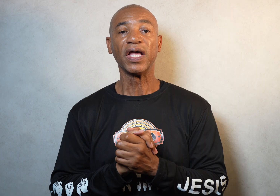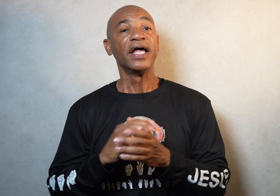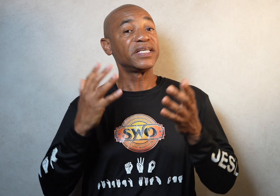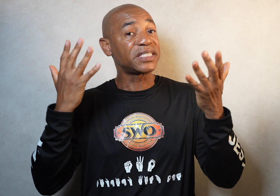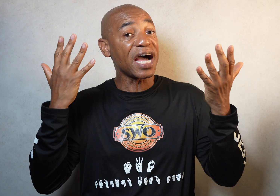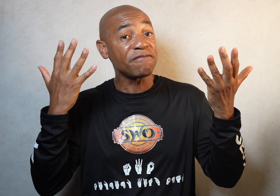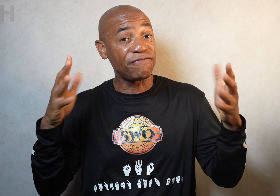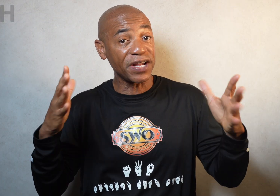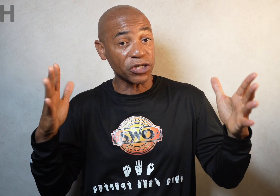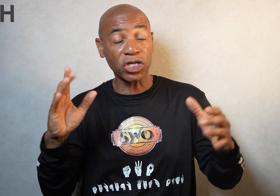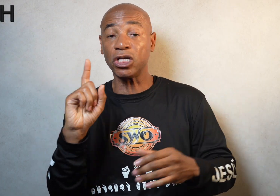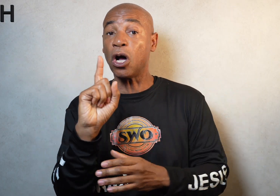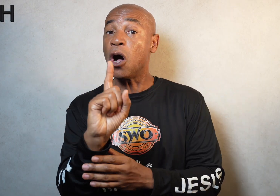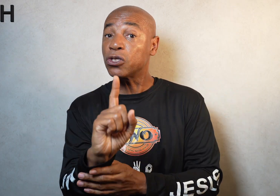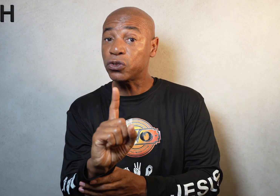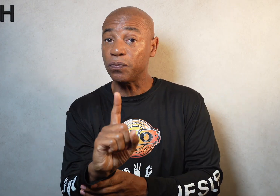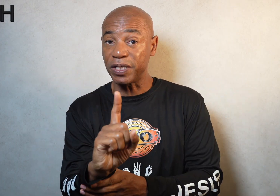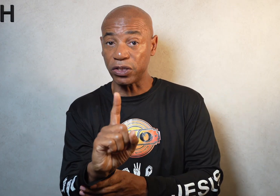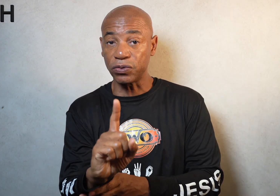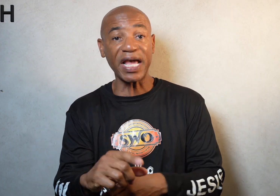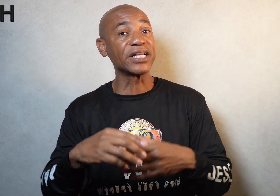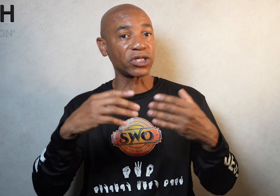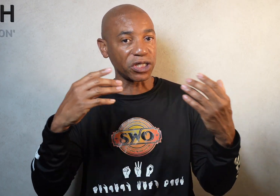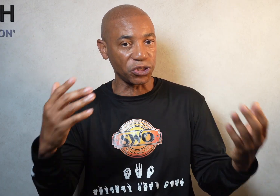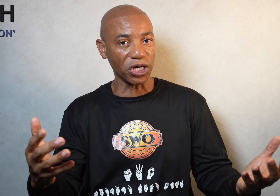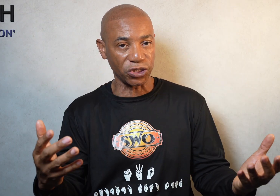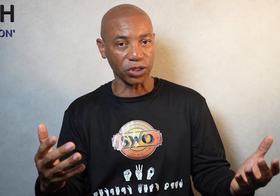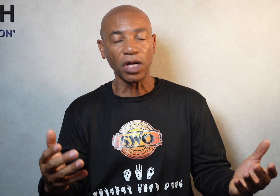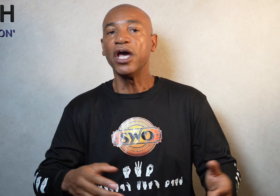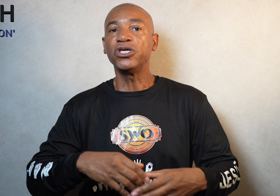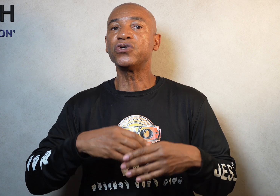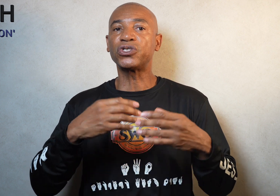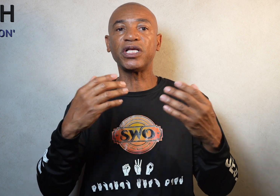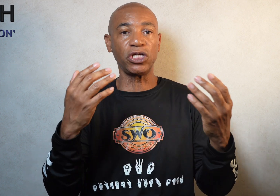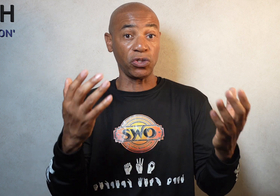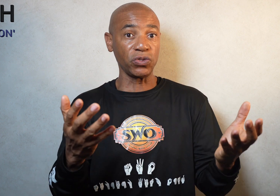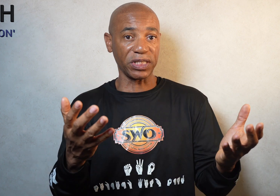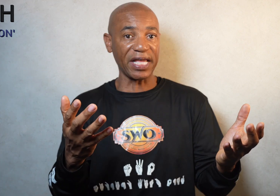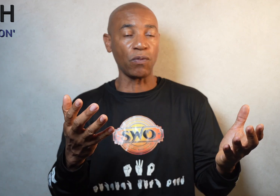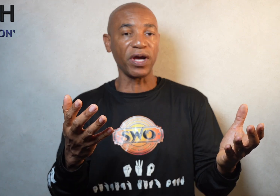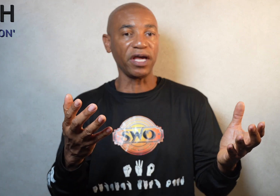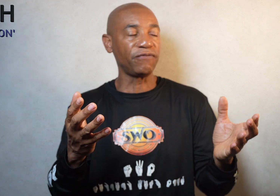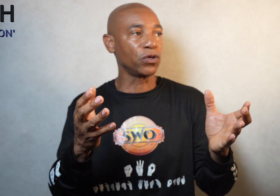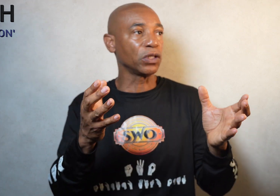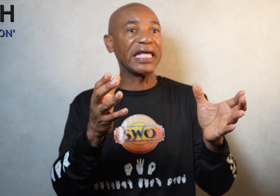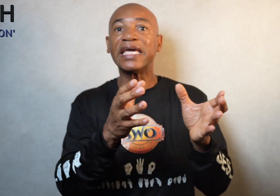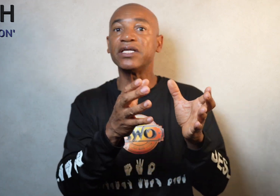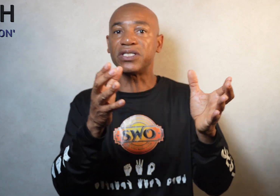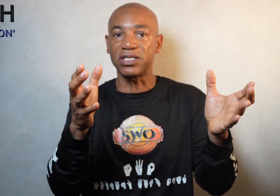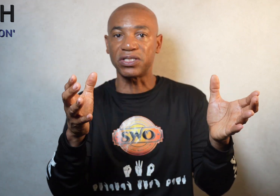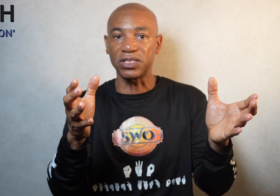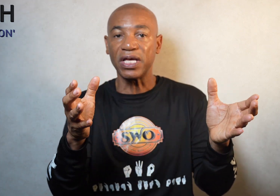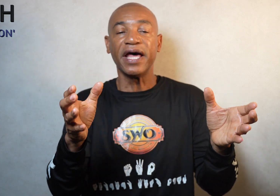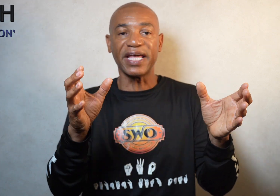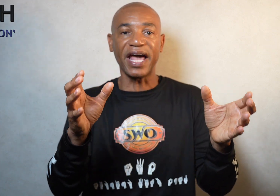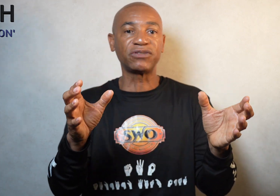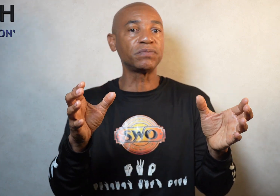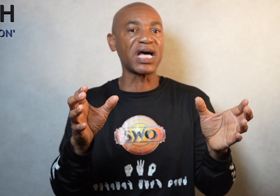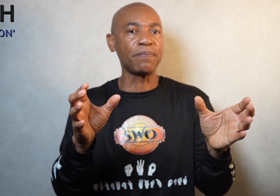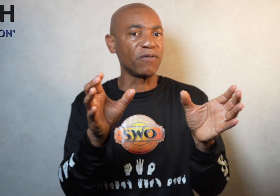The sign finish can also be used as a conjunction. Usually you use it that way if you're linking sentences that have some type of